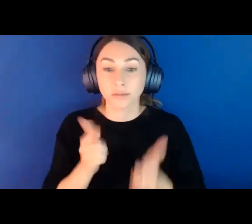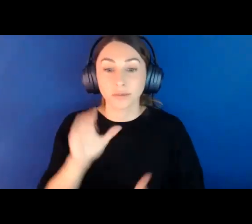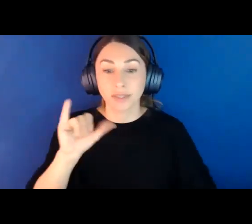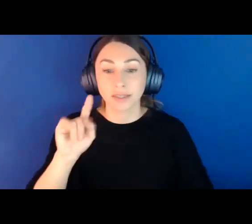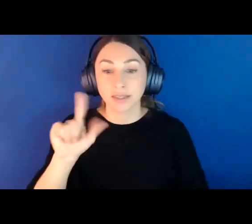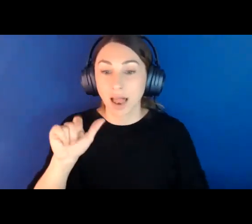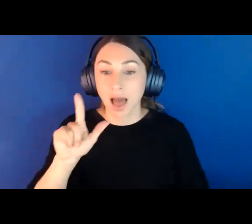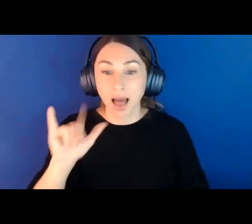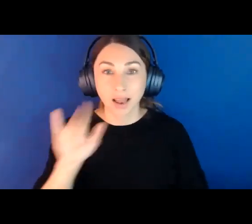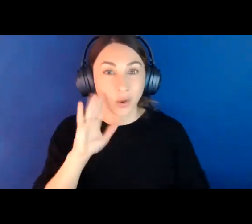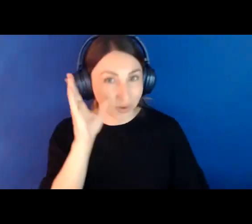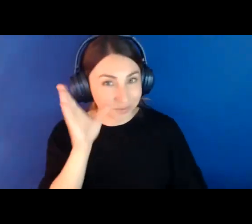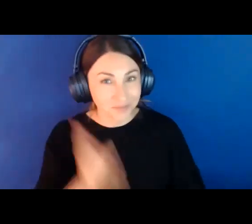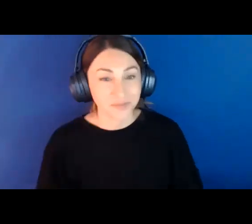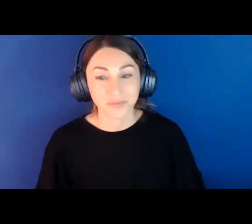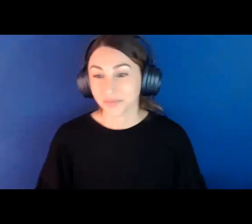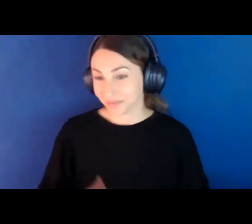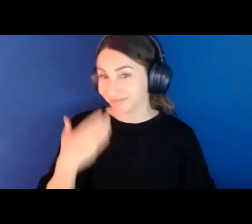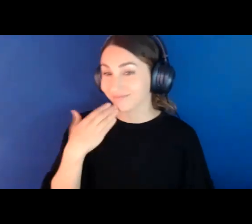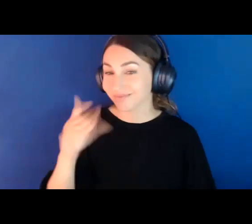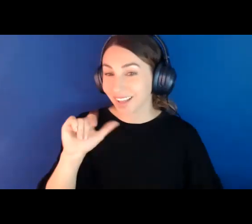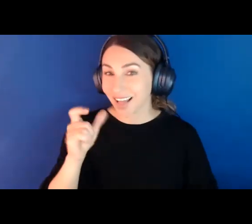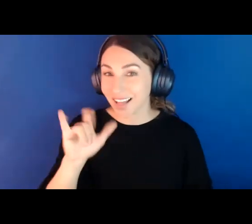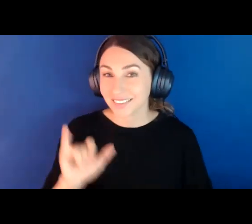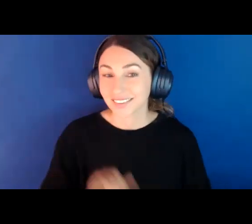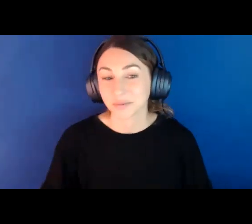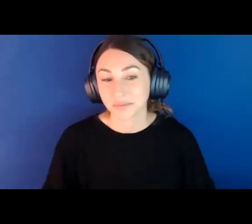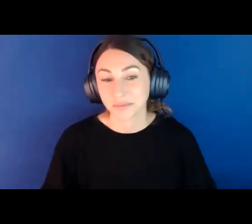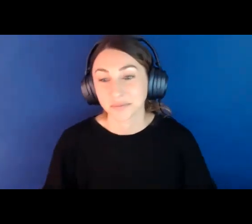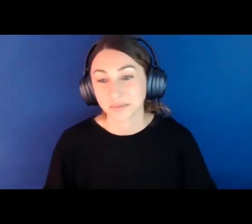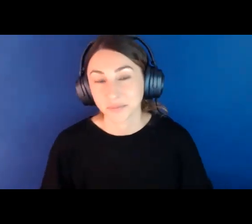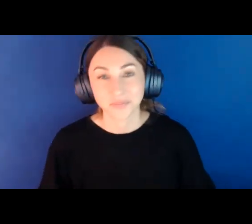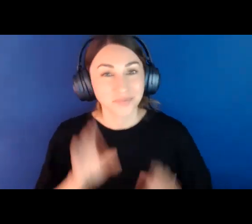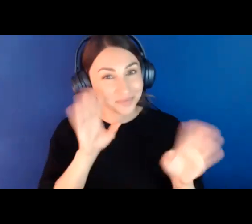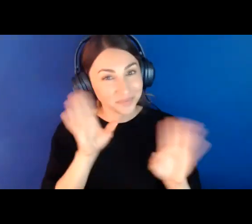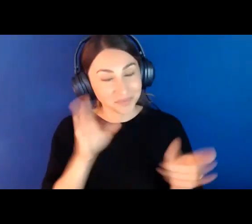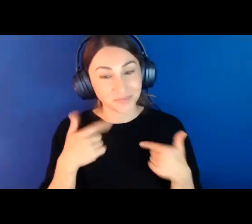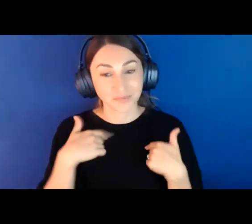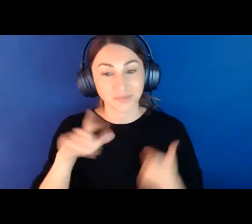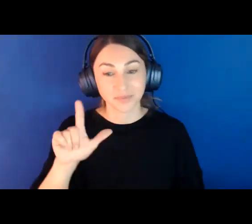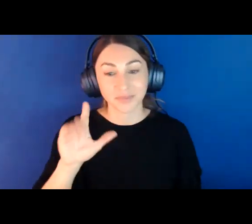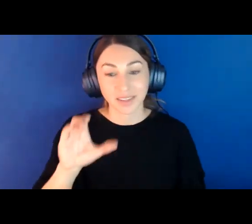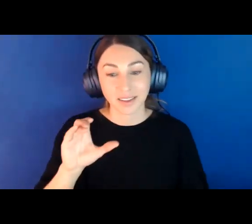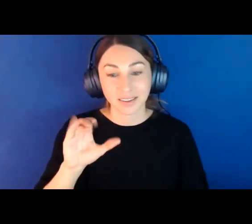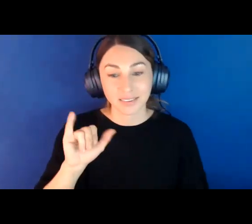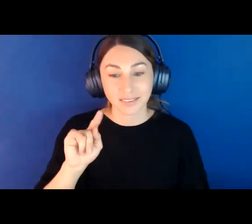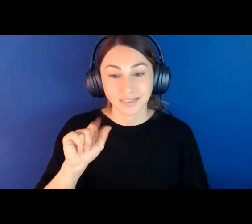for the presentation. Thank you, Lexi. Hi, everyone. My name is Citlali